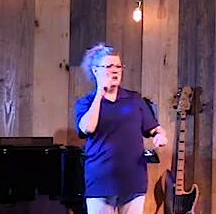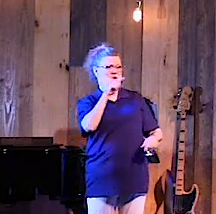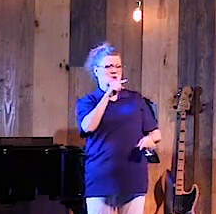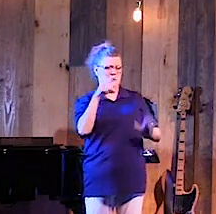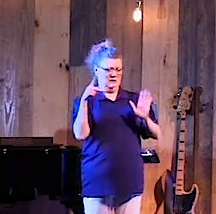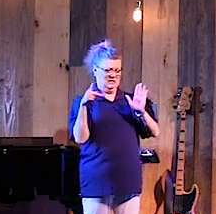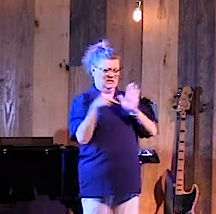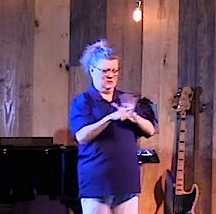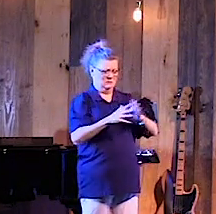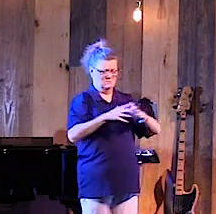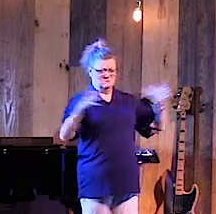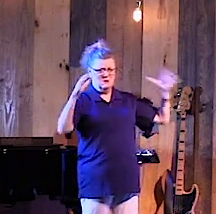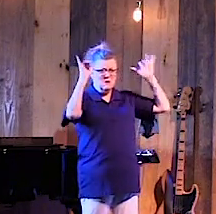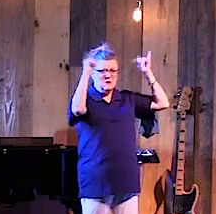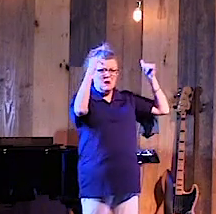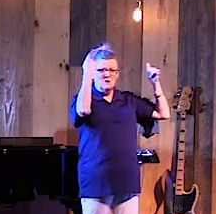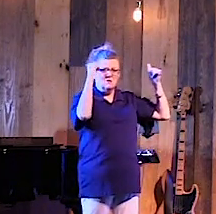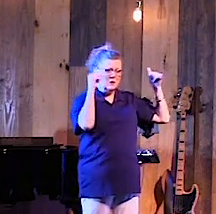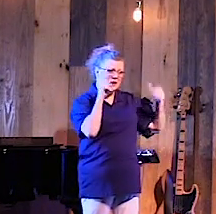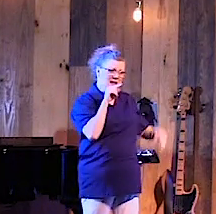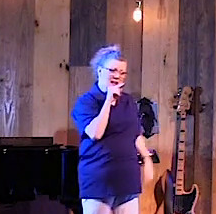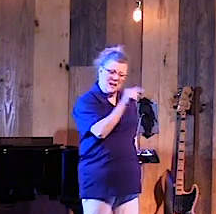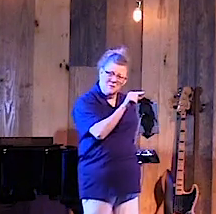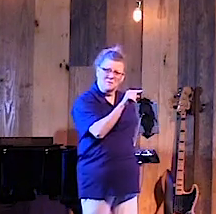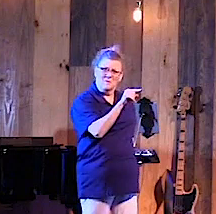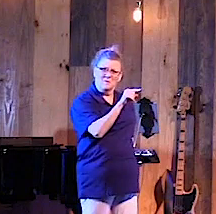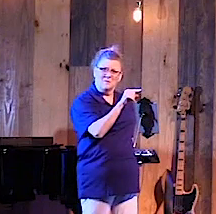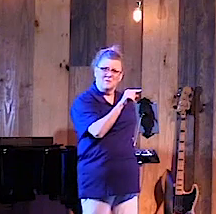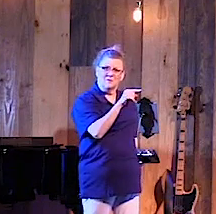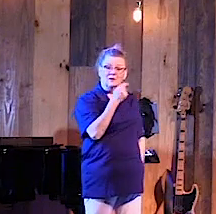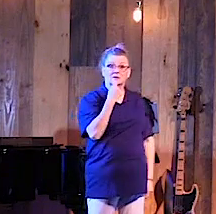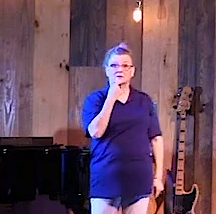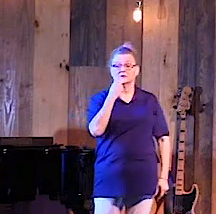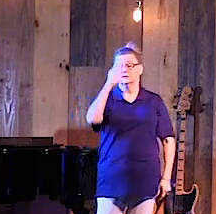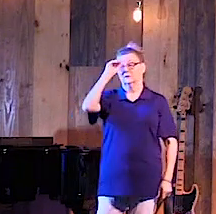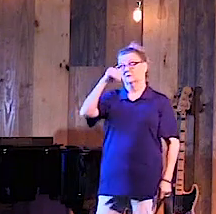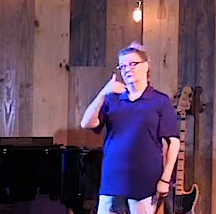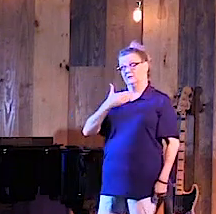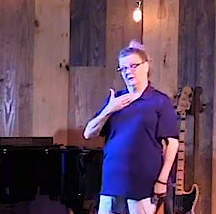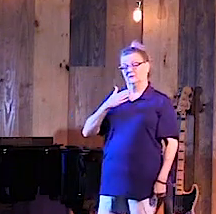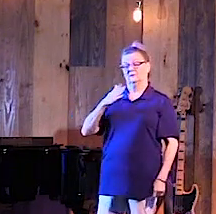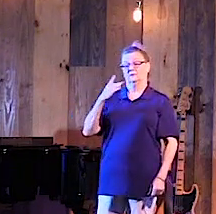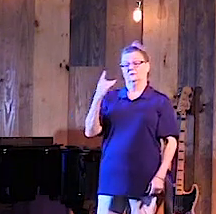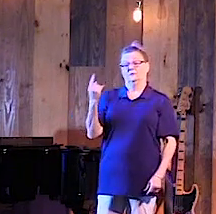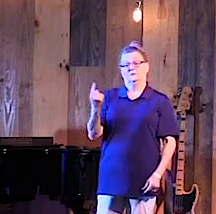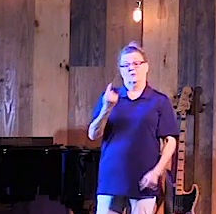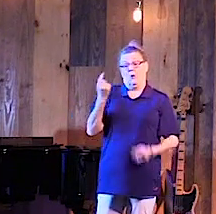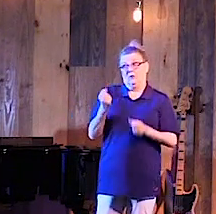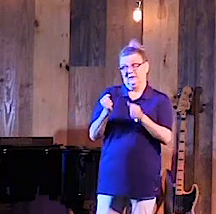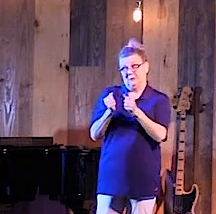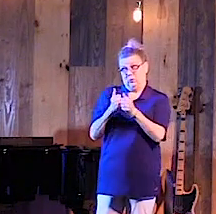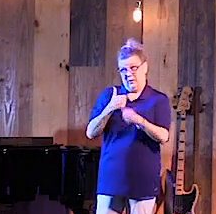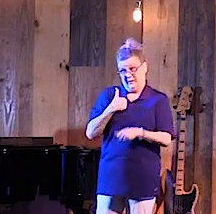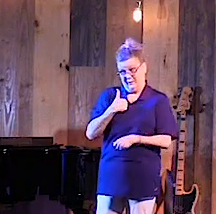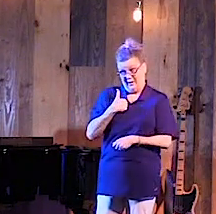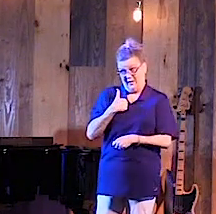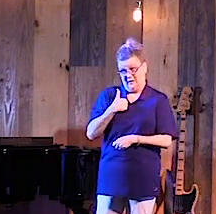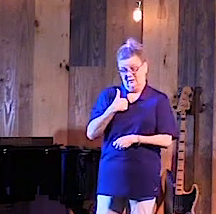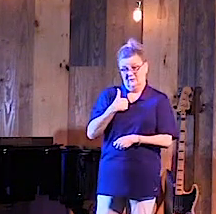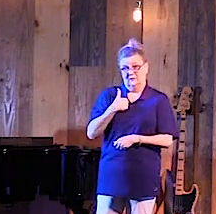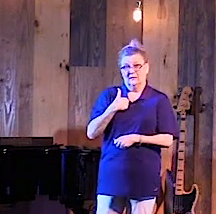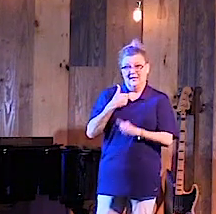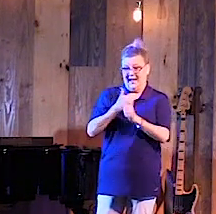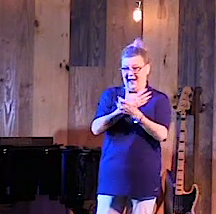fattened calf for him?' And he said to him, 'Son, you've always been with me, and all that is mine is